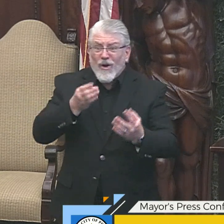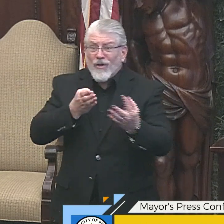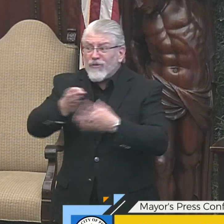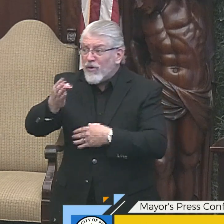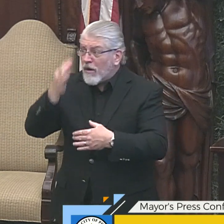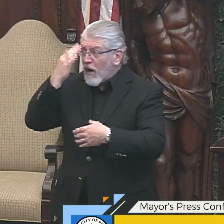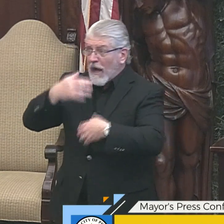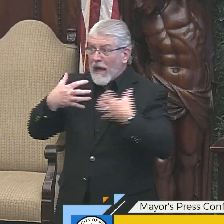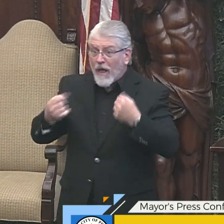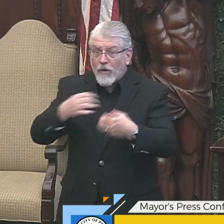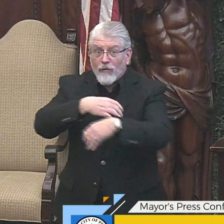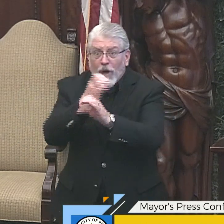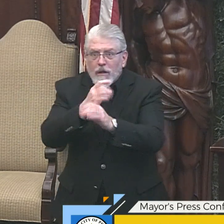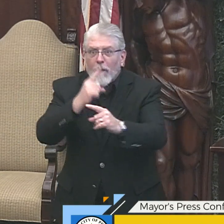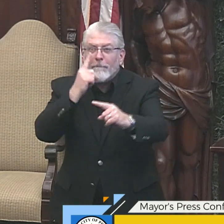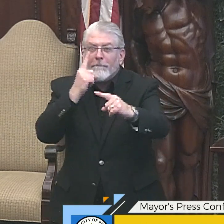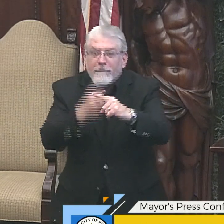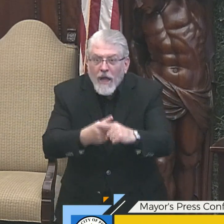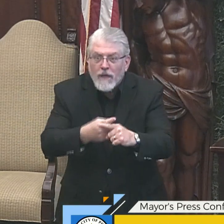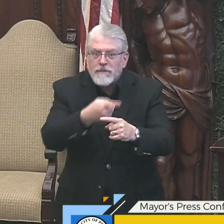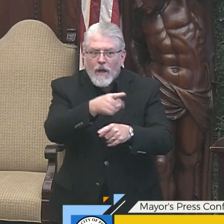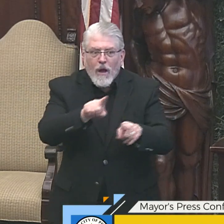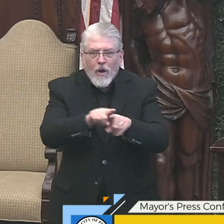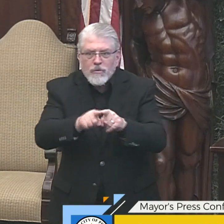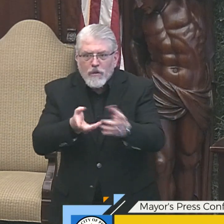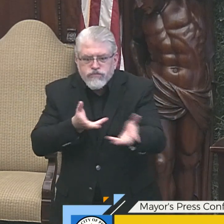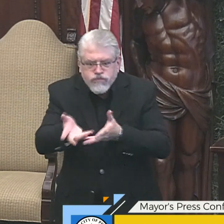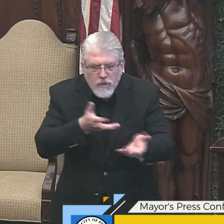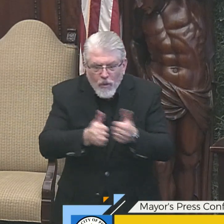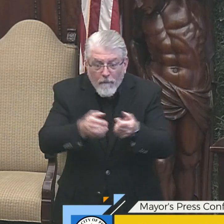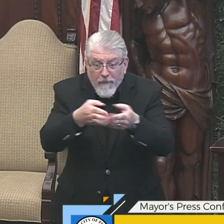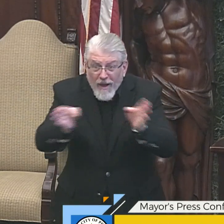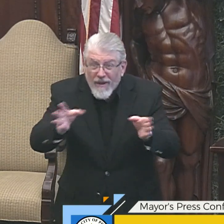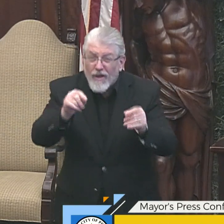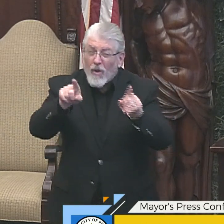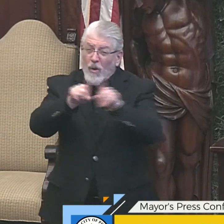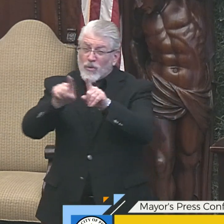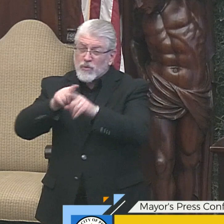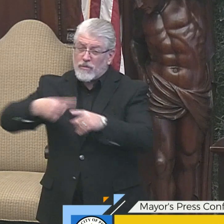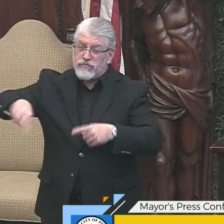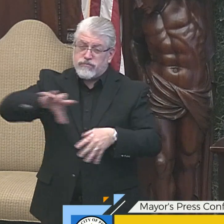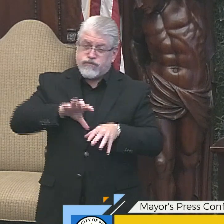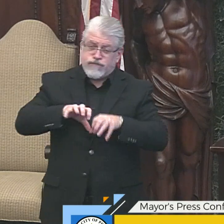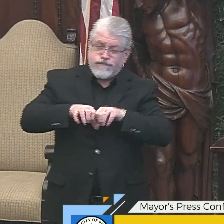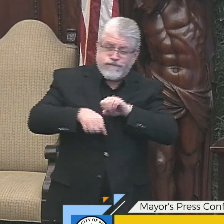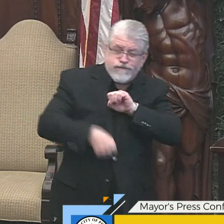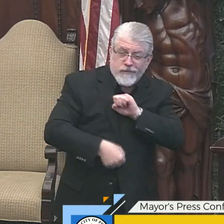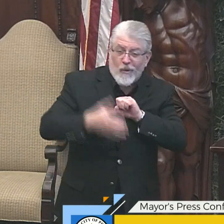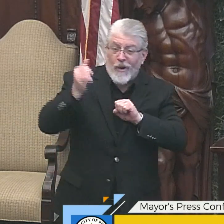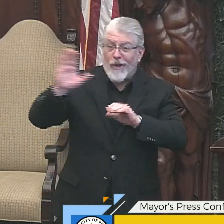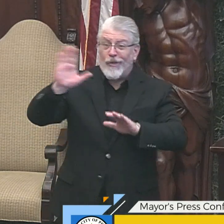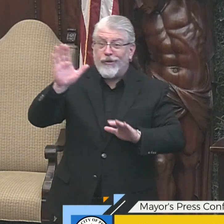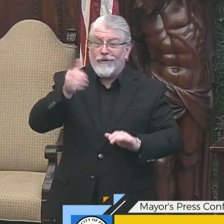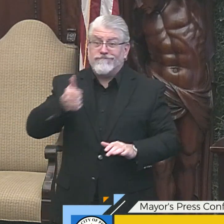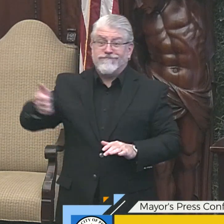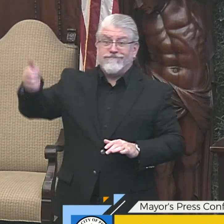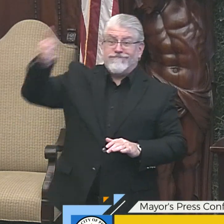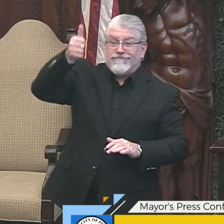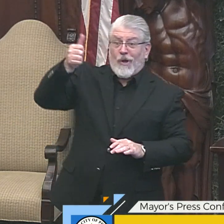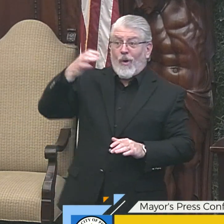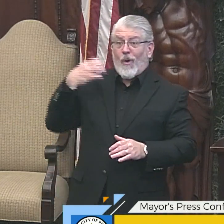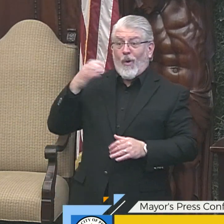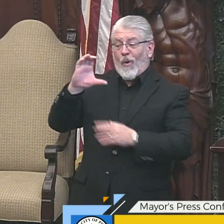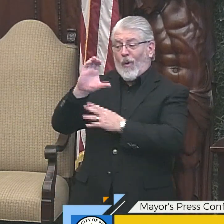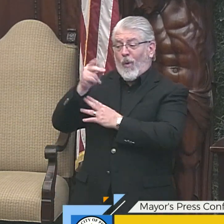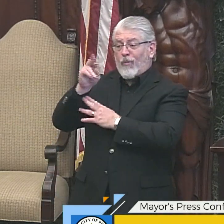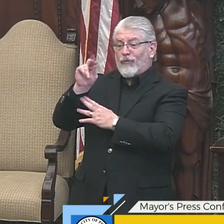that puts them in direct contact with the public, but are also still very much coping with the tragic death of Corporal James O'Connor. I thank all city